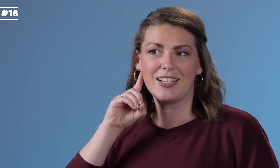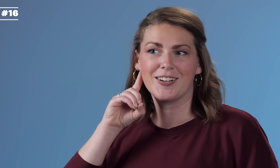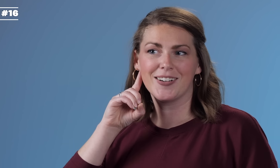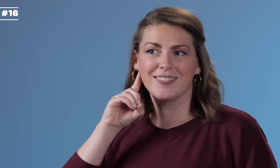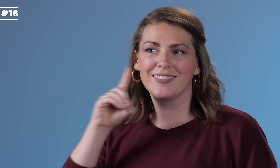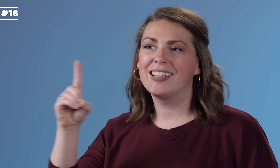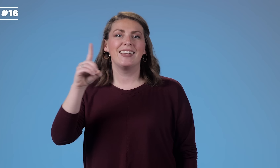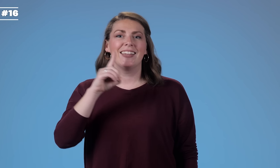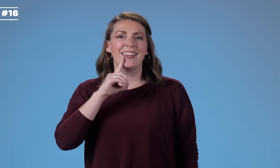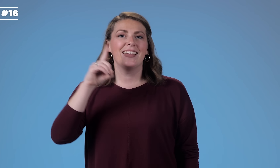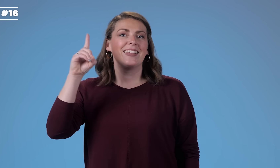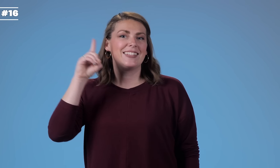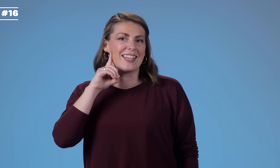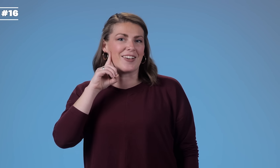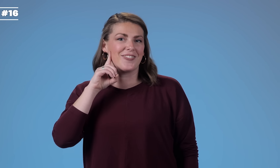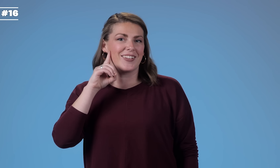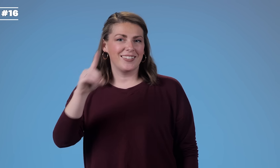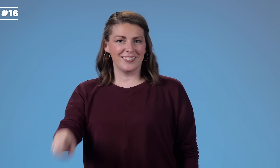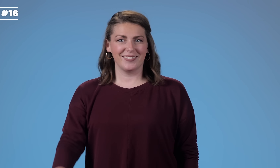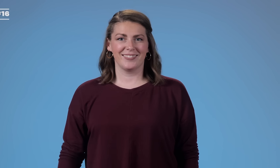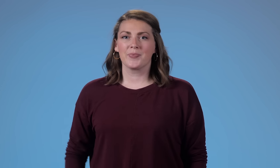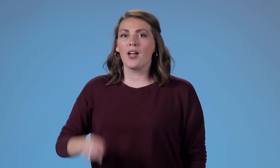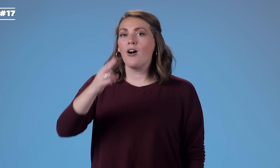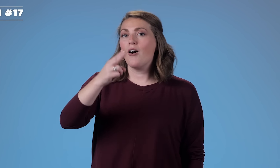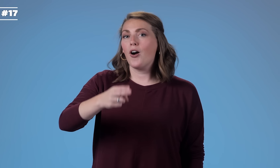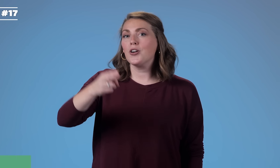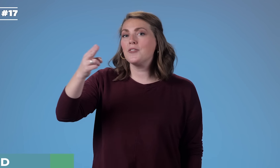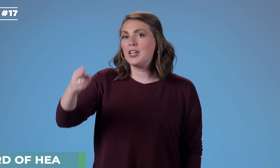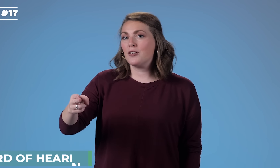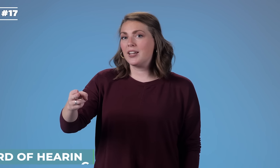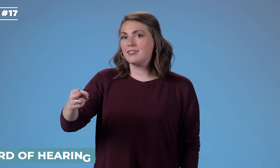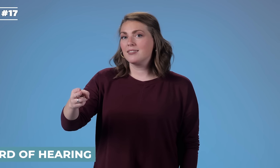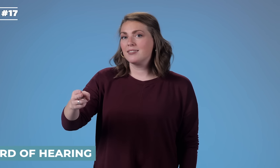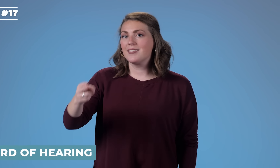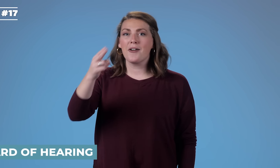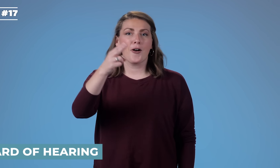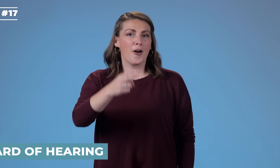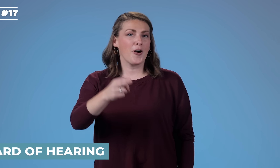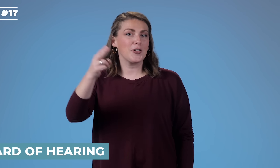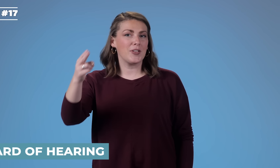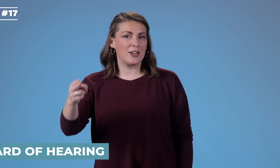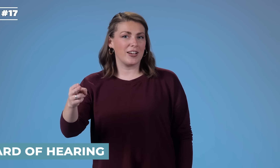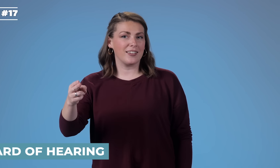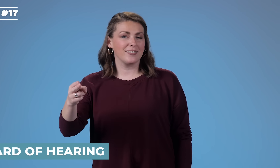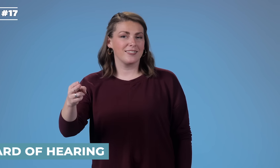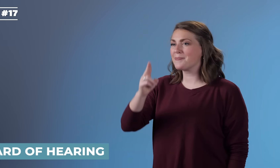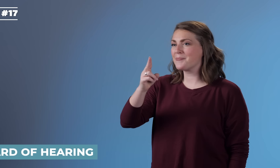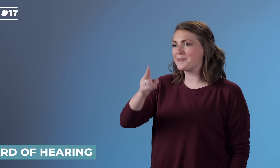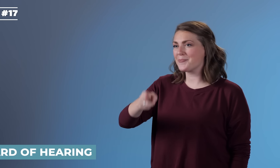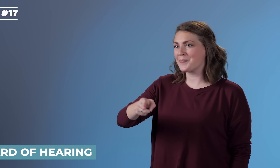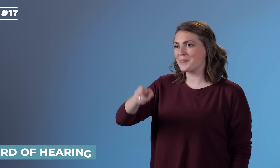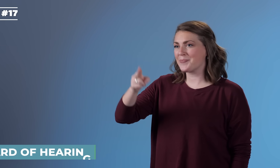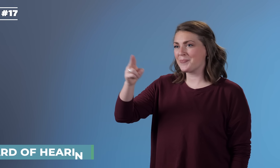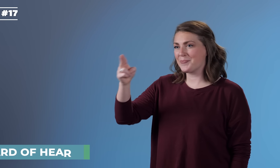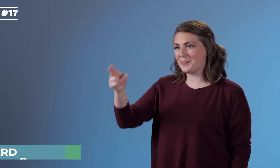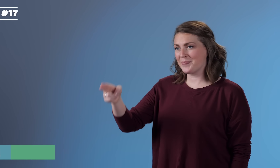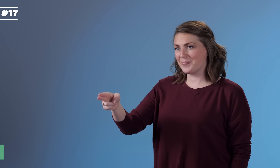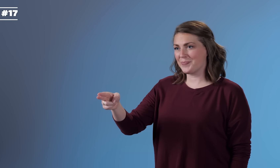ear. Deaf. Hard of hearing. Hard of hearing. It's